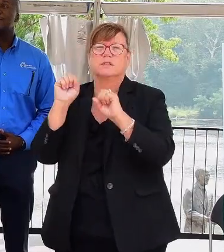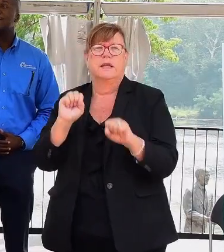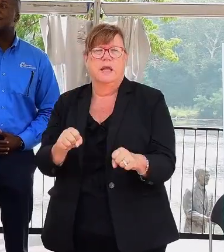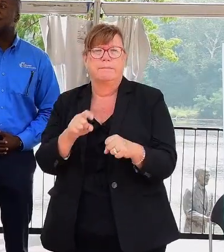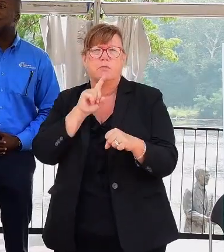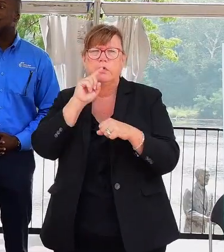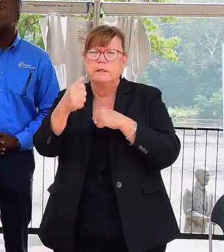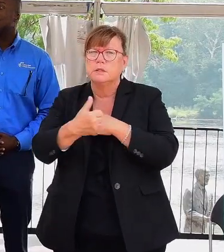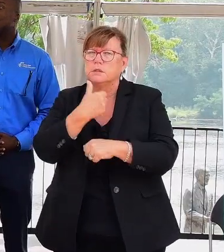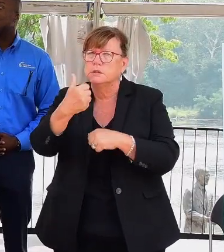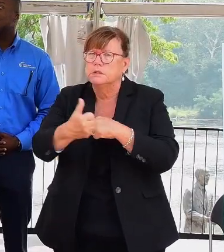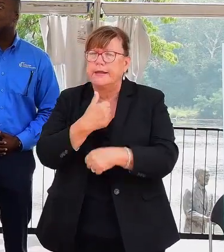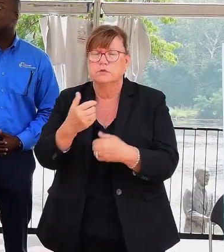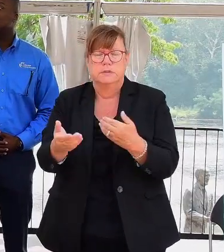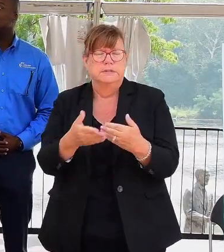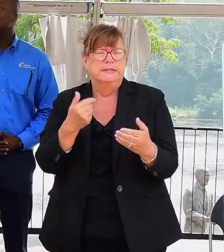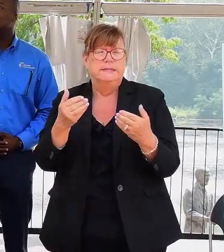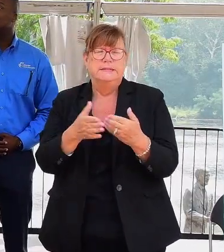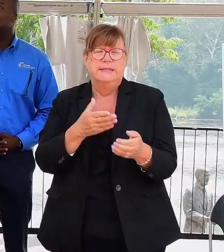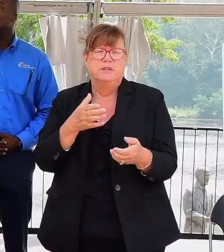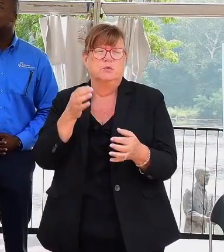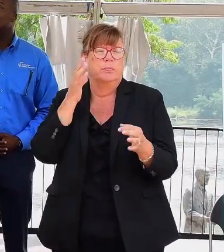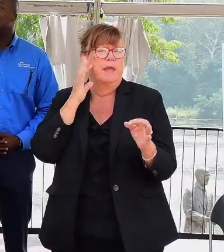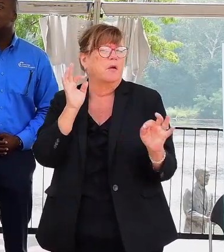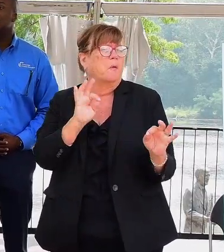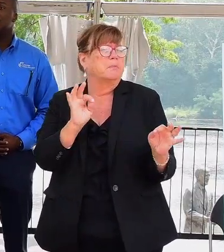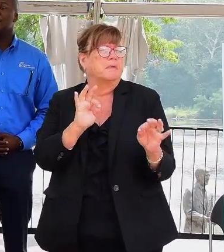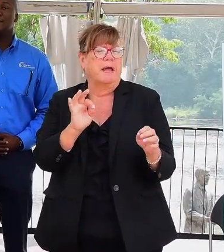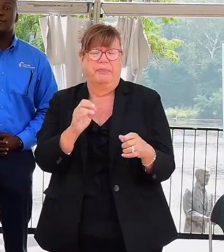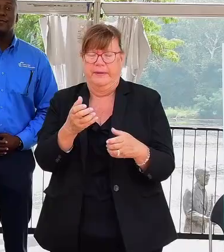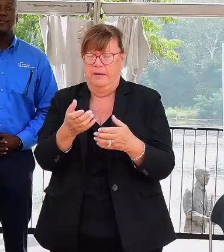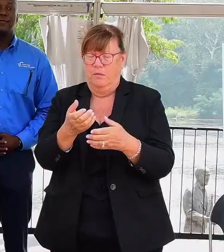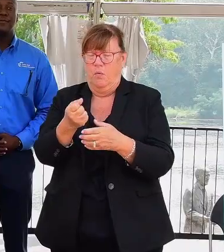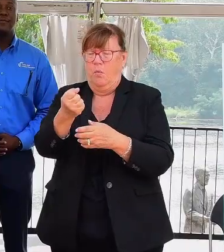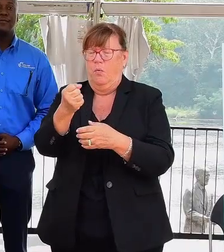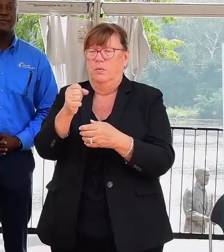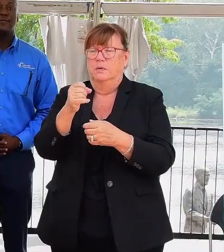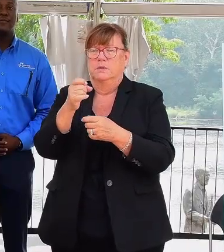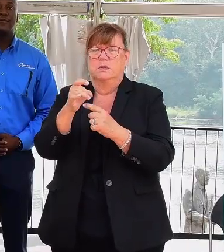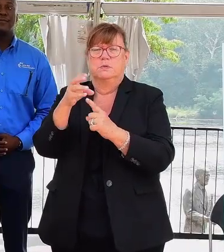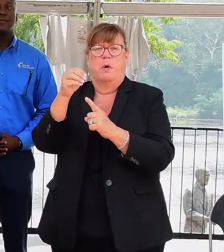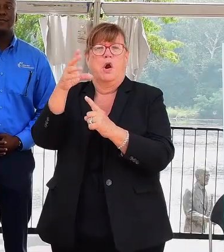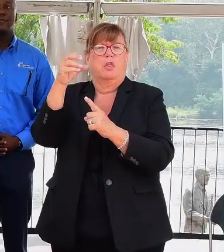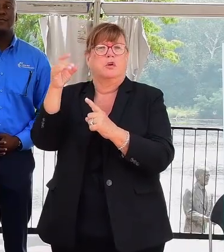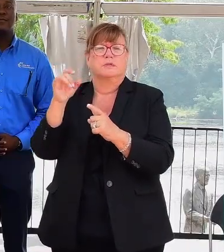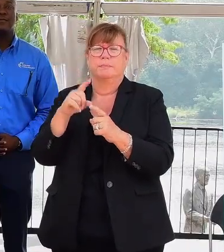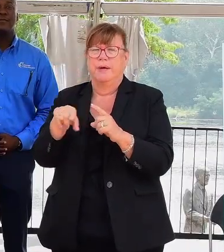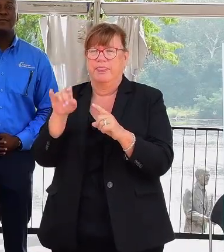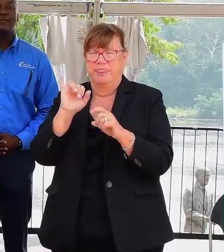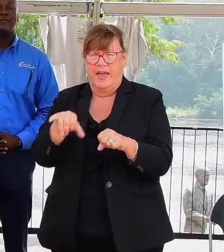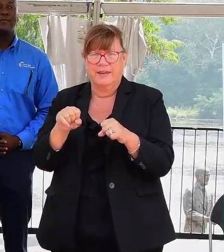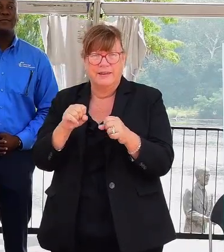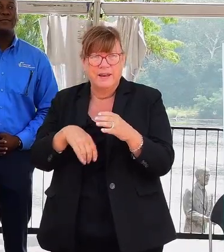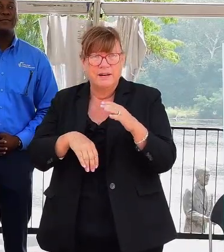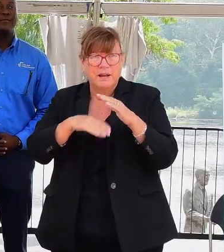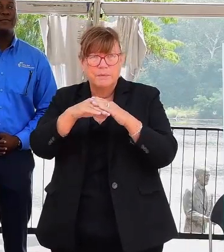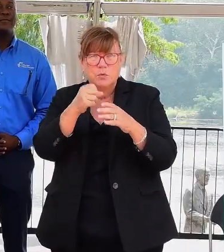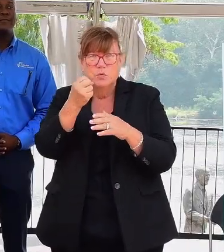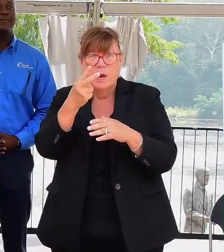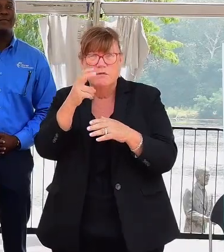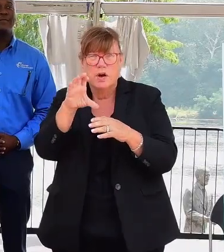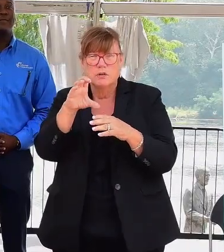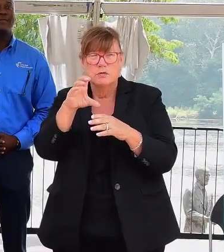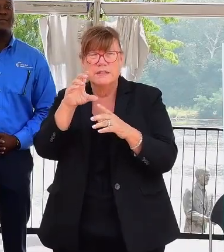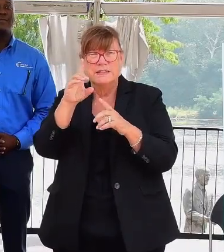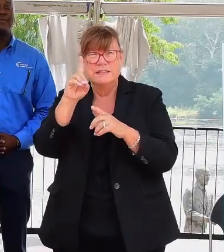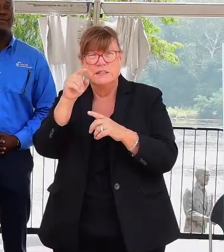extremely dangerous. It's easy to underestimate novelty items like handheld sparklers, but these products can reach 1200 degrees Fahrenheit